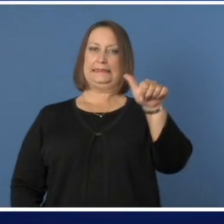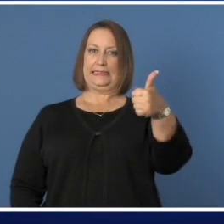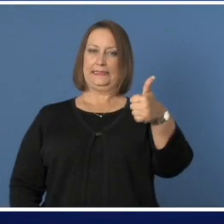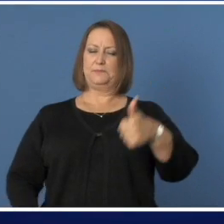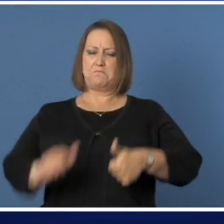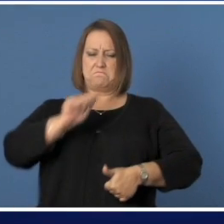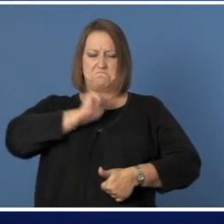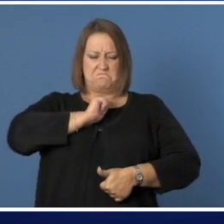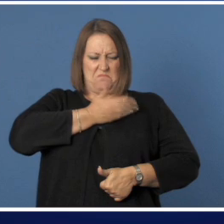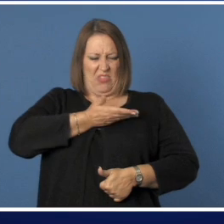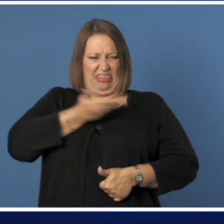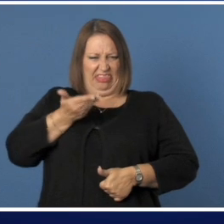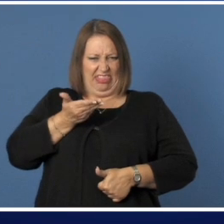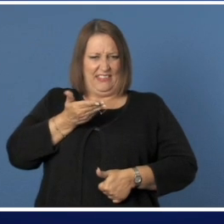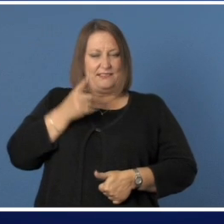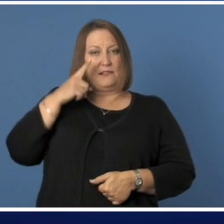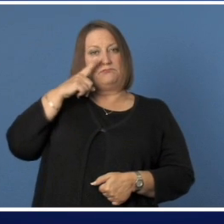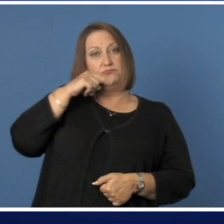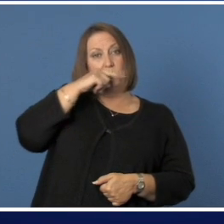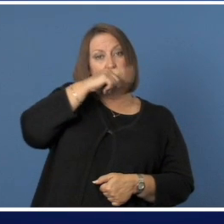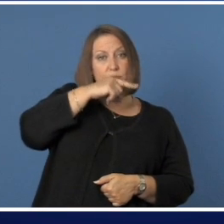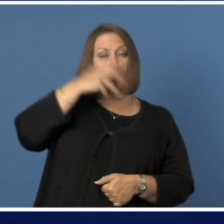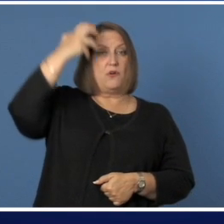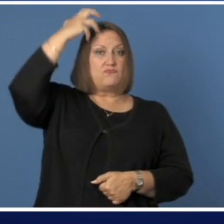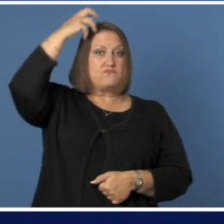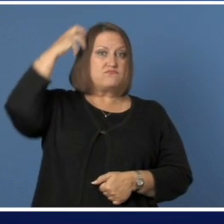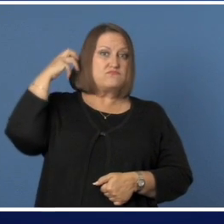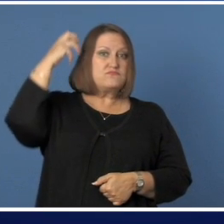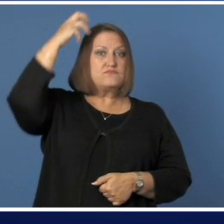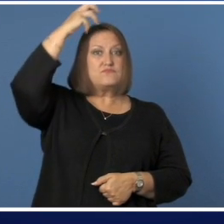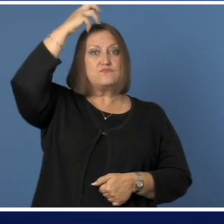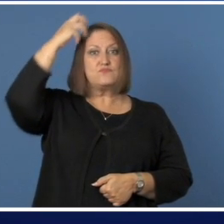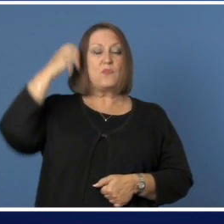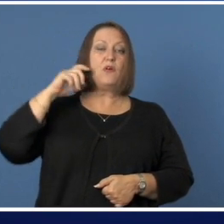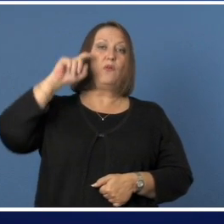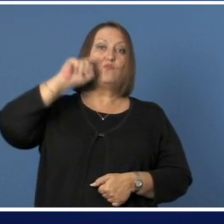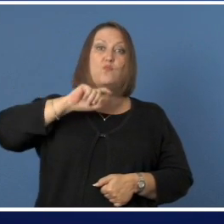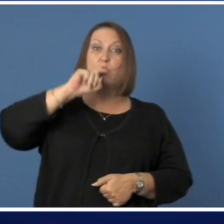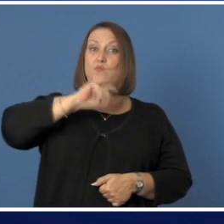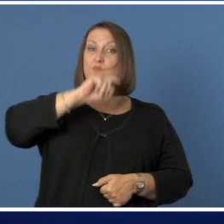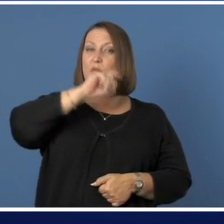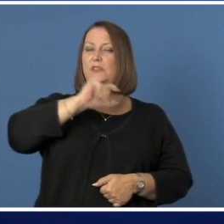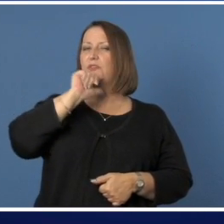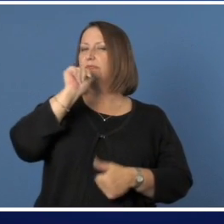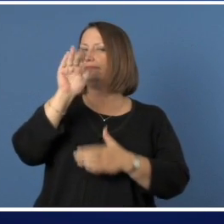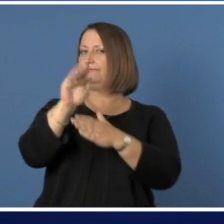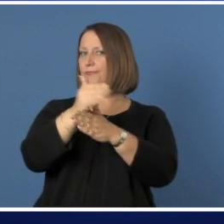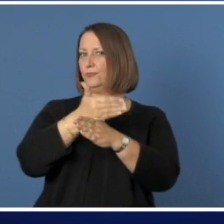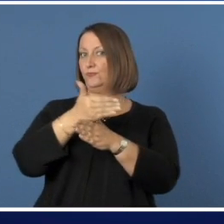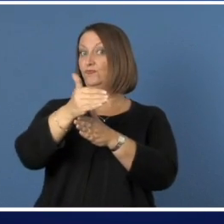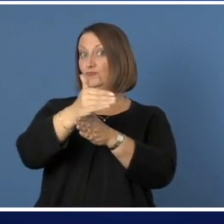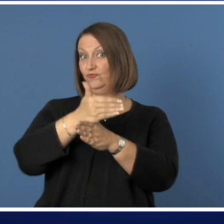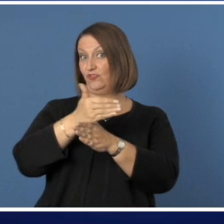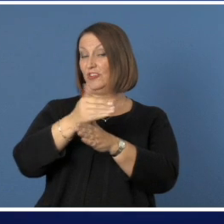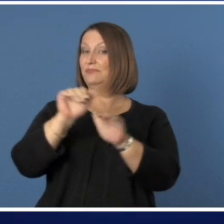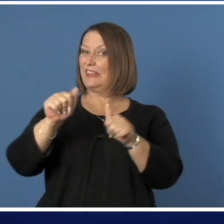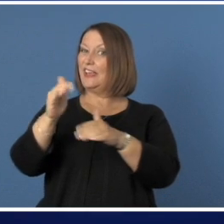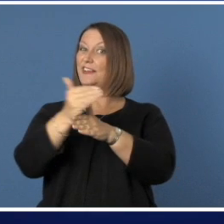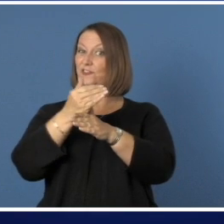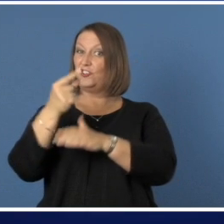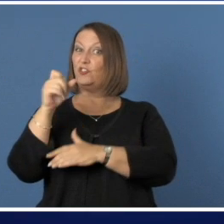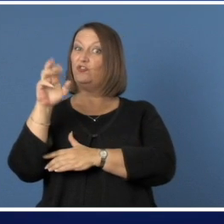Don't share personal items Use your own toothbrush, comb, and